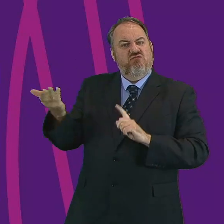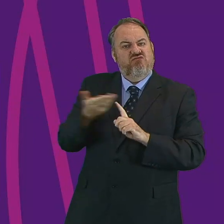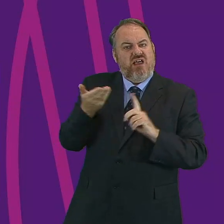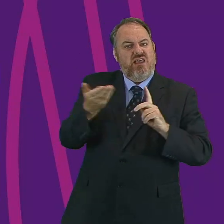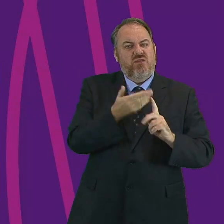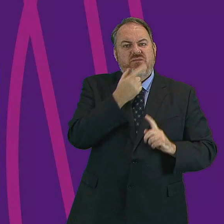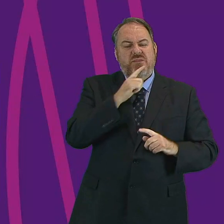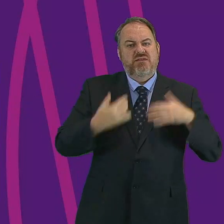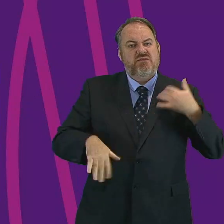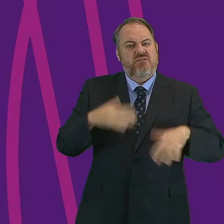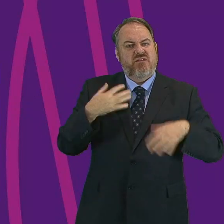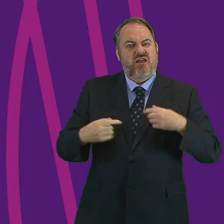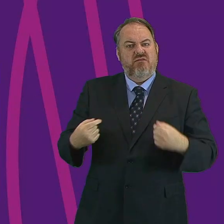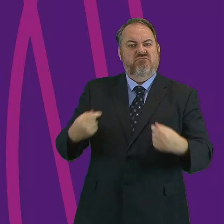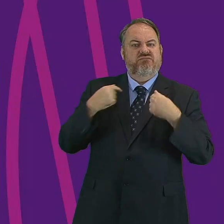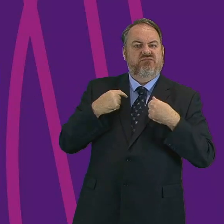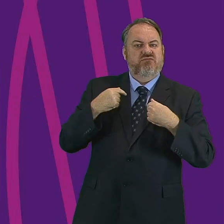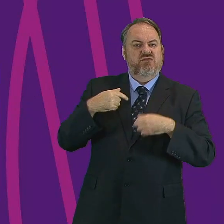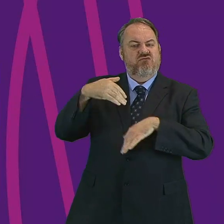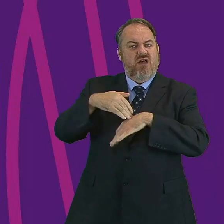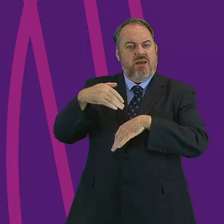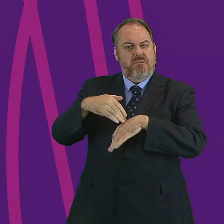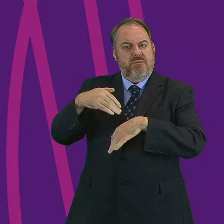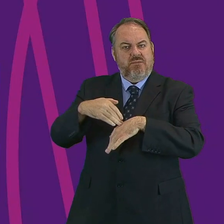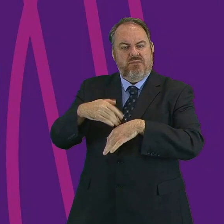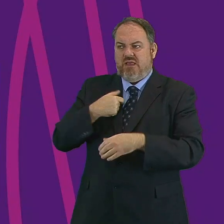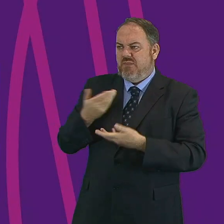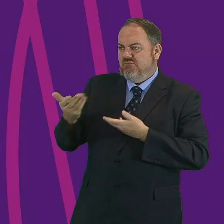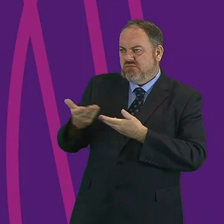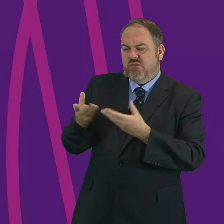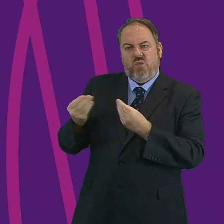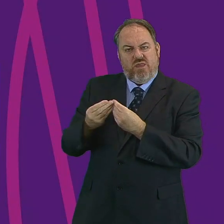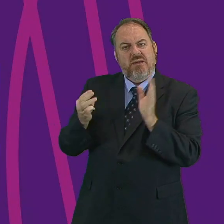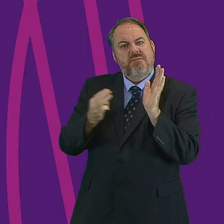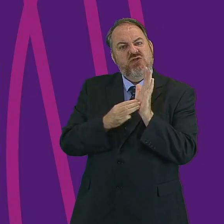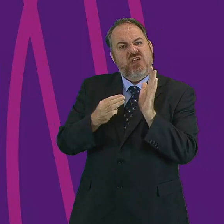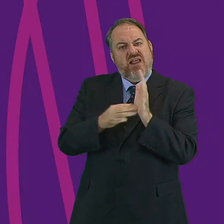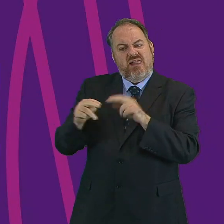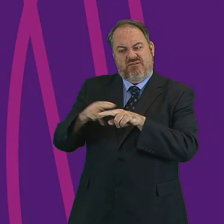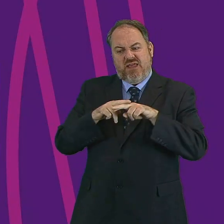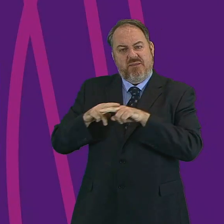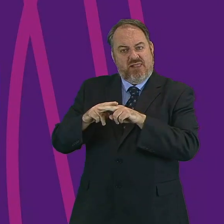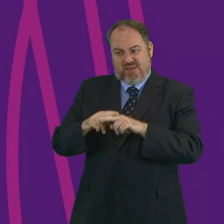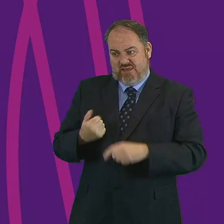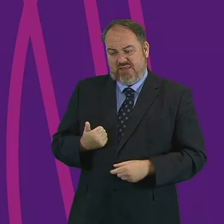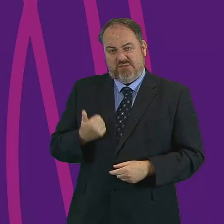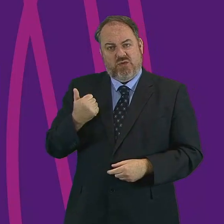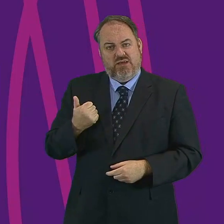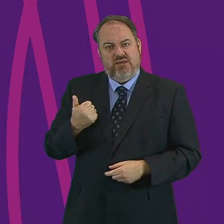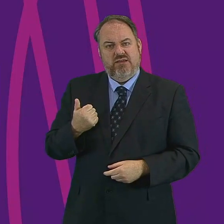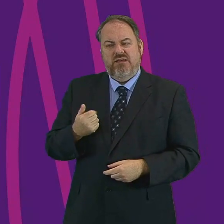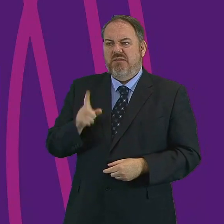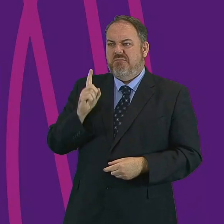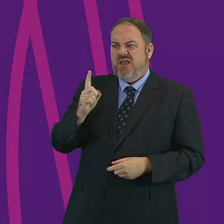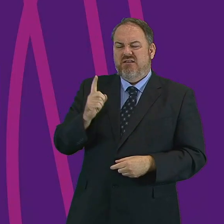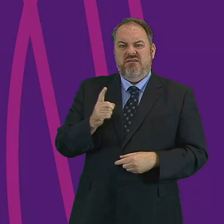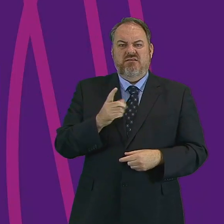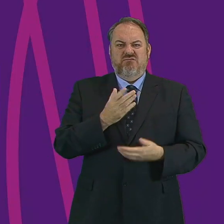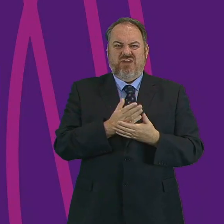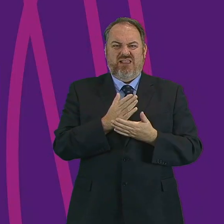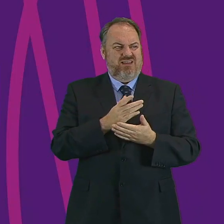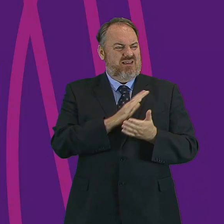First Minister and her government. We spoke again this morning to Michelle's family, and this is what they told us. Hamza Yusuf seems to think he's done a lot.